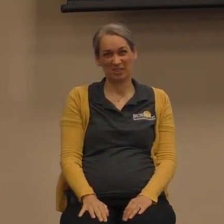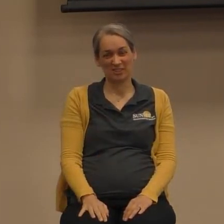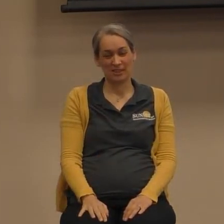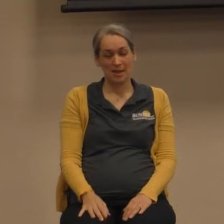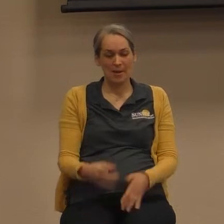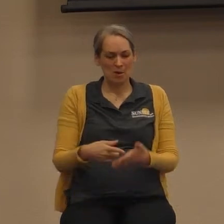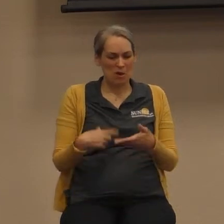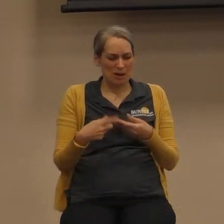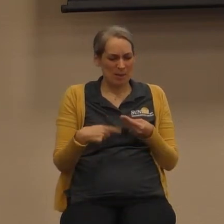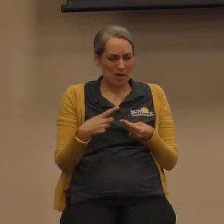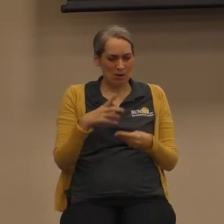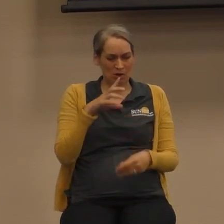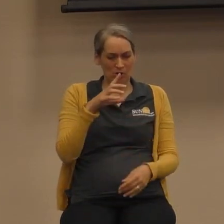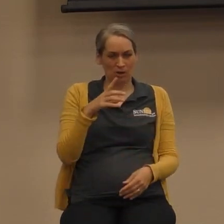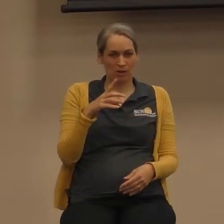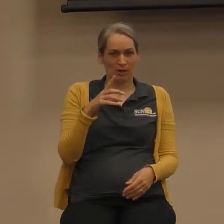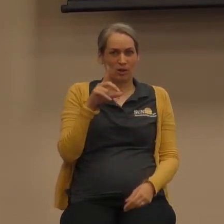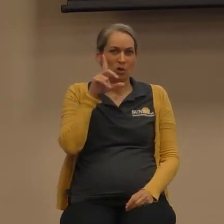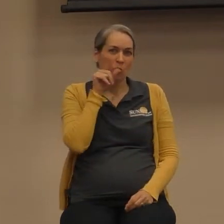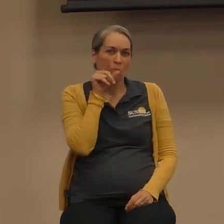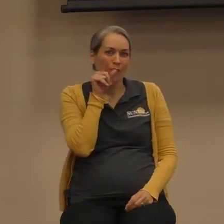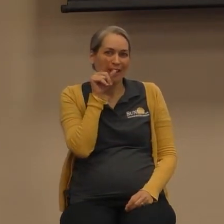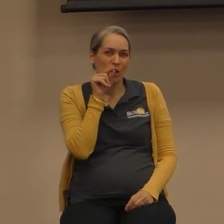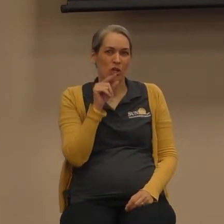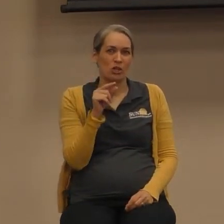What about Twitter, Instagram,